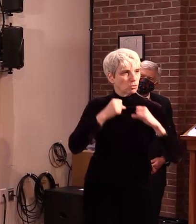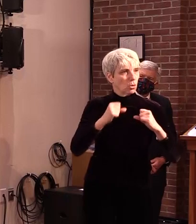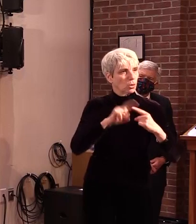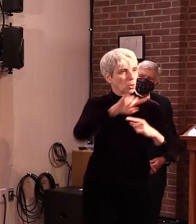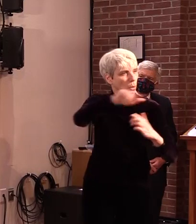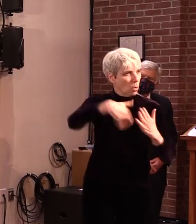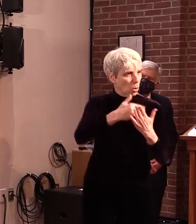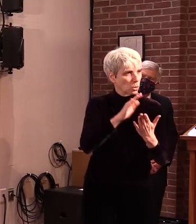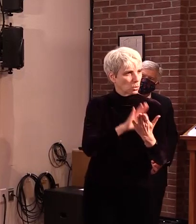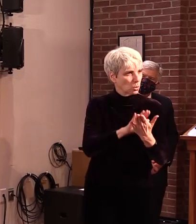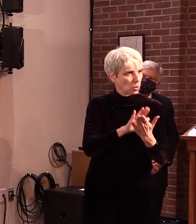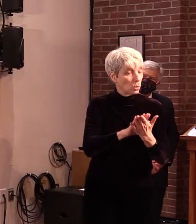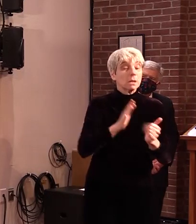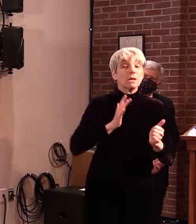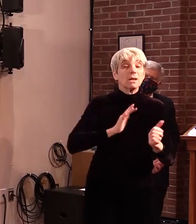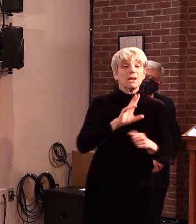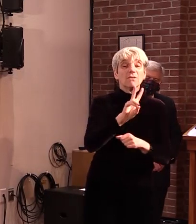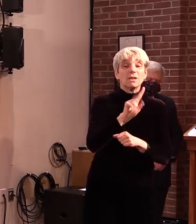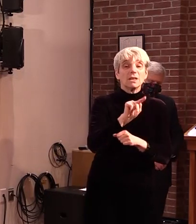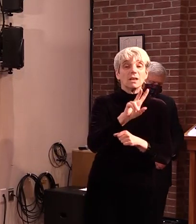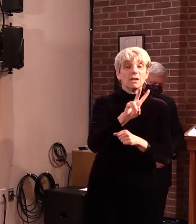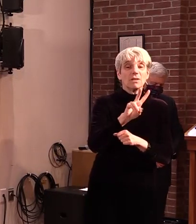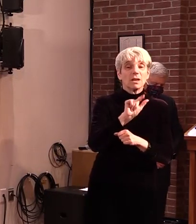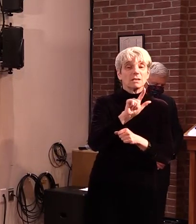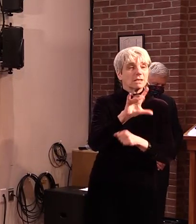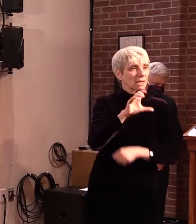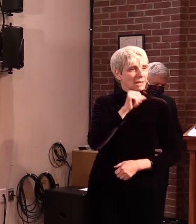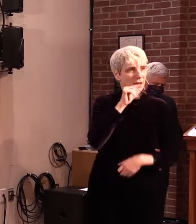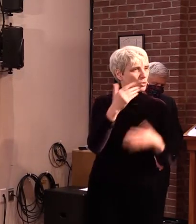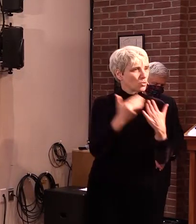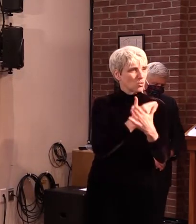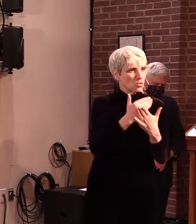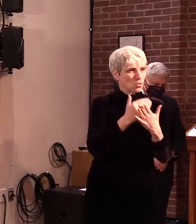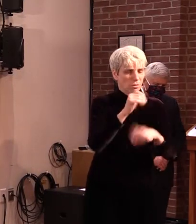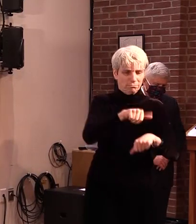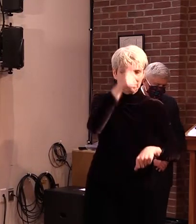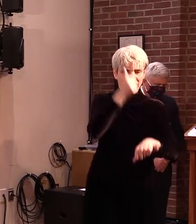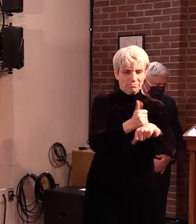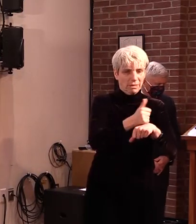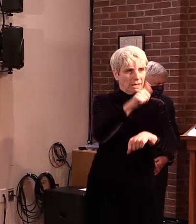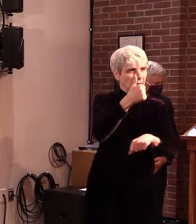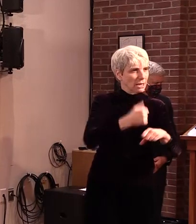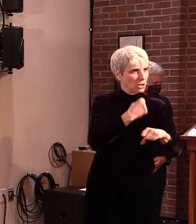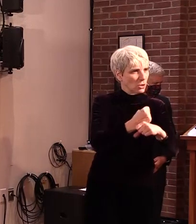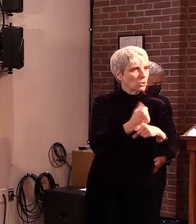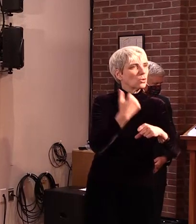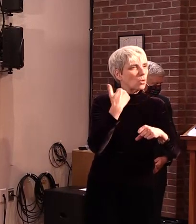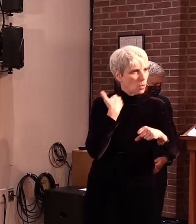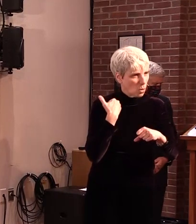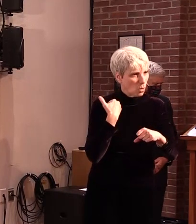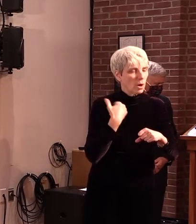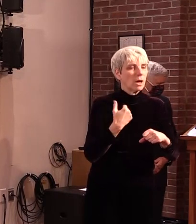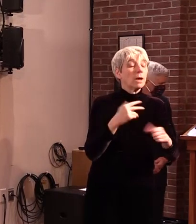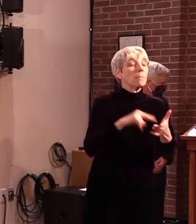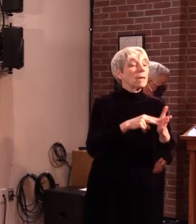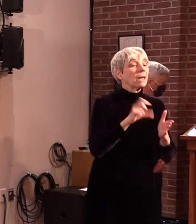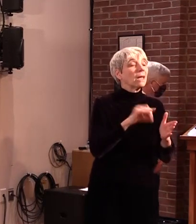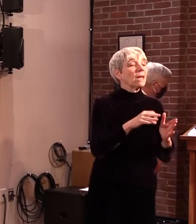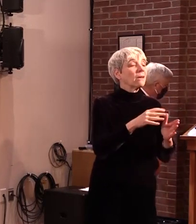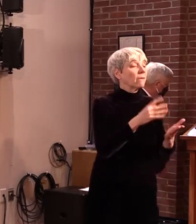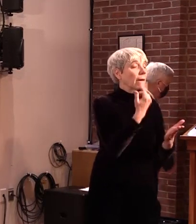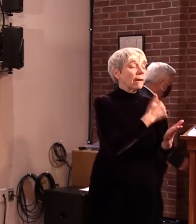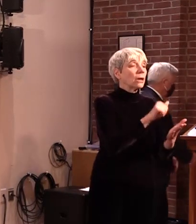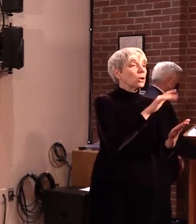VTVLC was originally organized about 10 years ago under a cooperative model. If a district wanted to enroll students, it would first